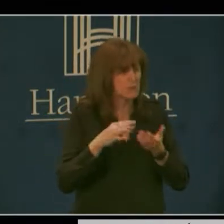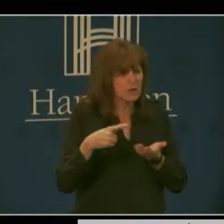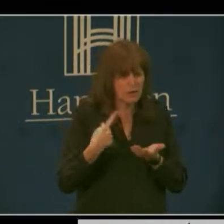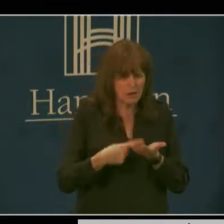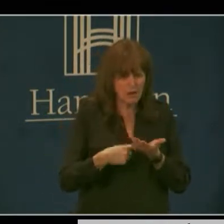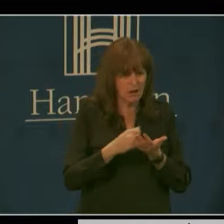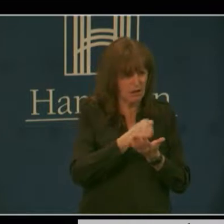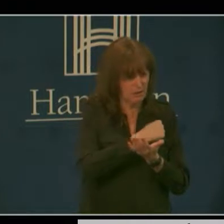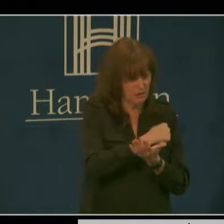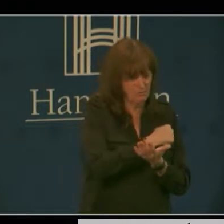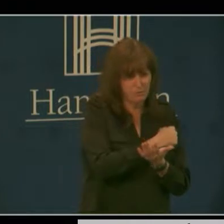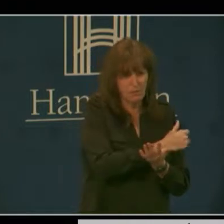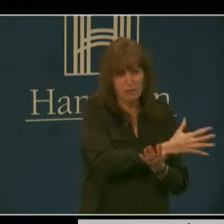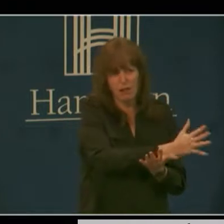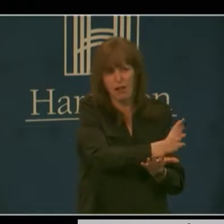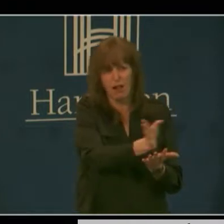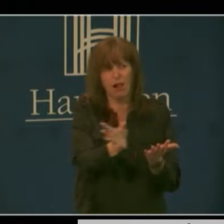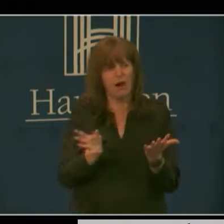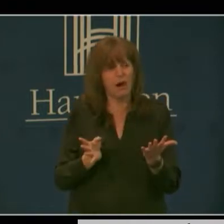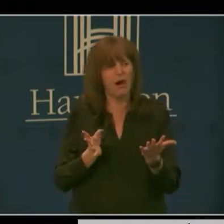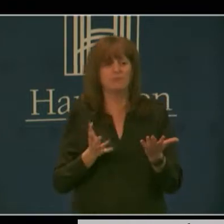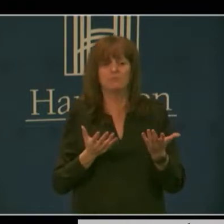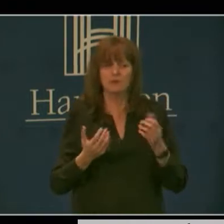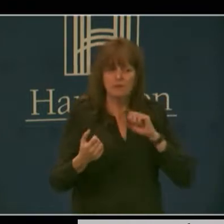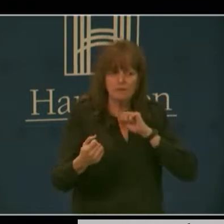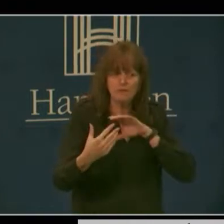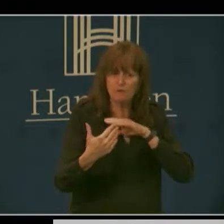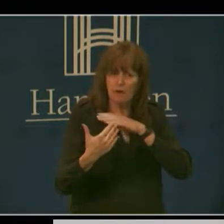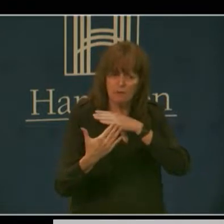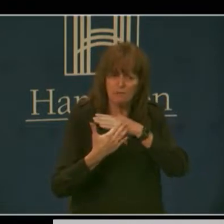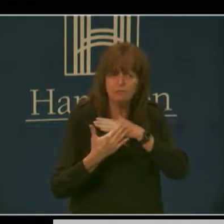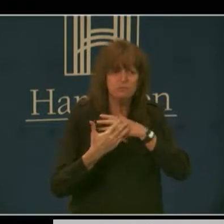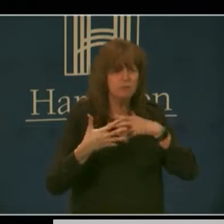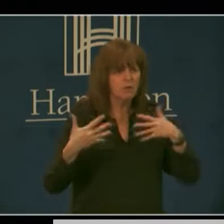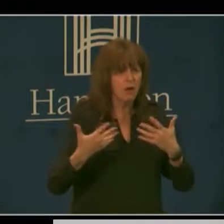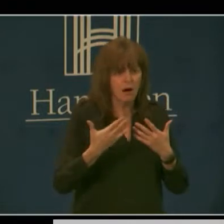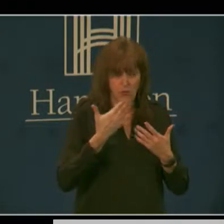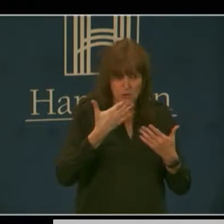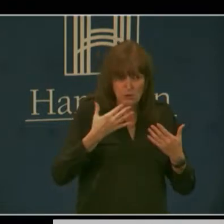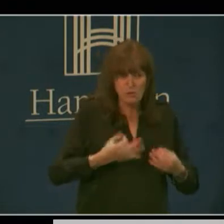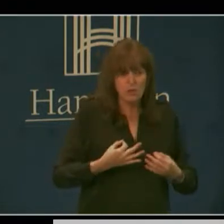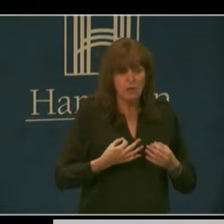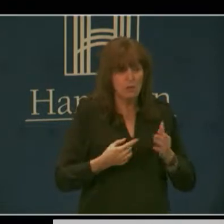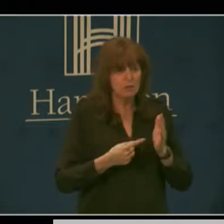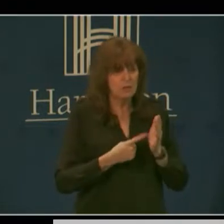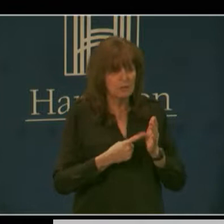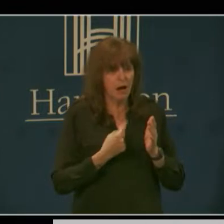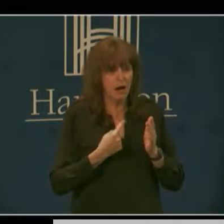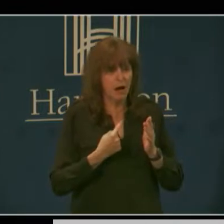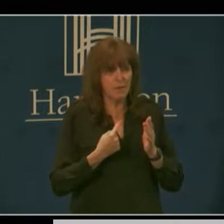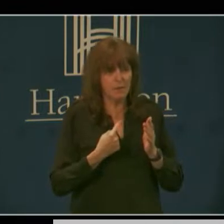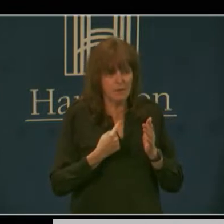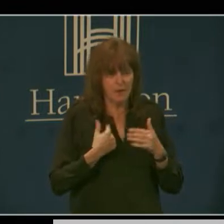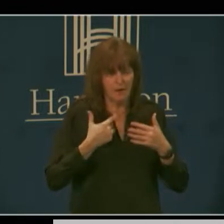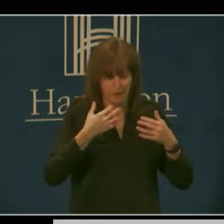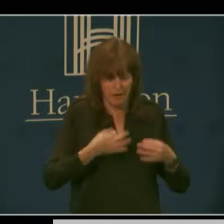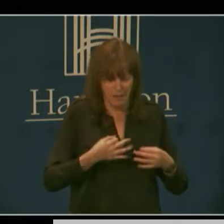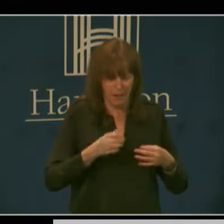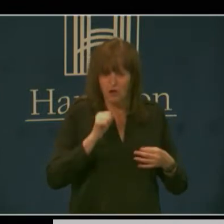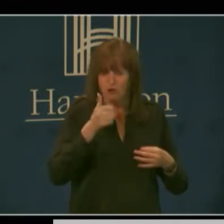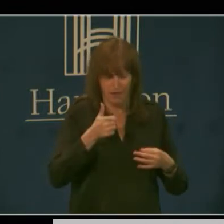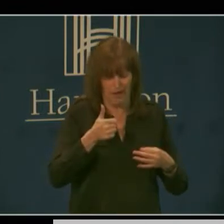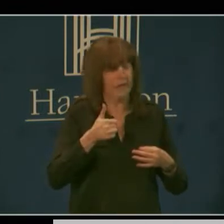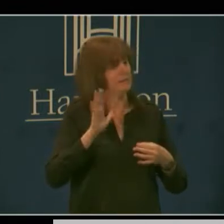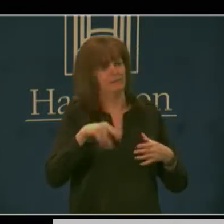to make the best decision we can. And some days we know that it seems we make a decision and 12 hours later we change it. It's based on changing evidence,